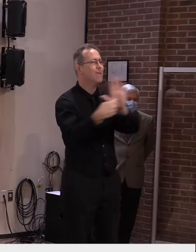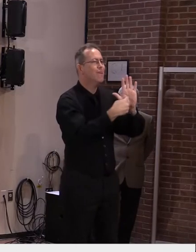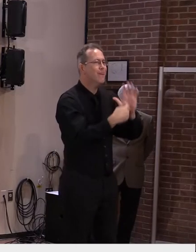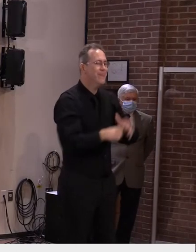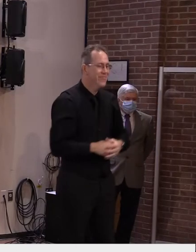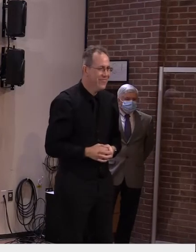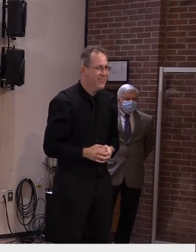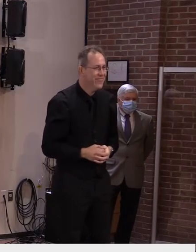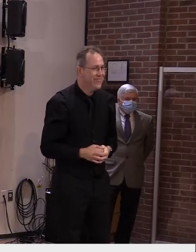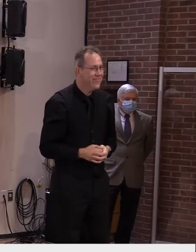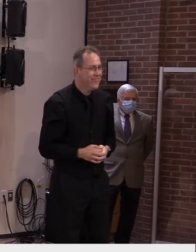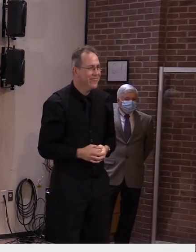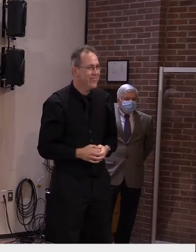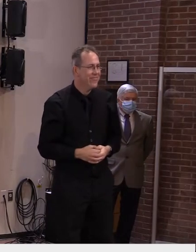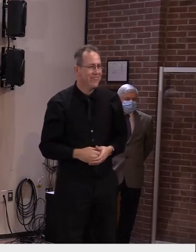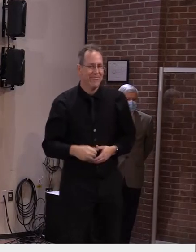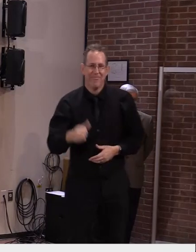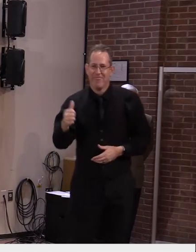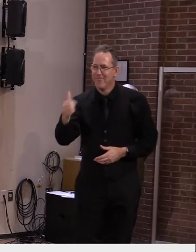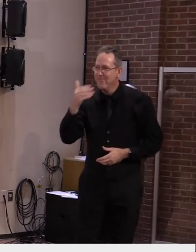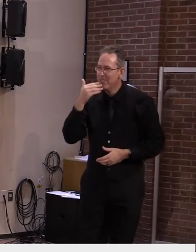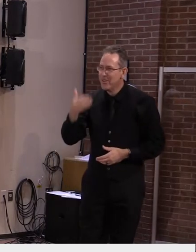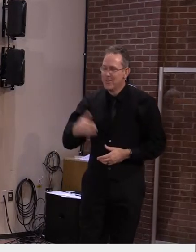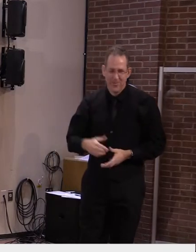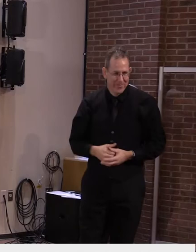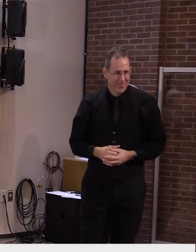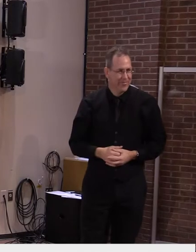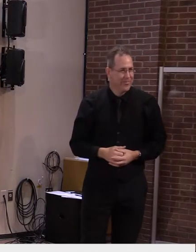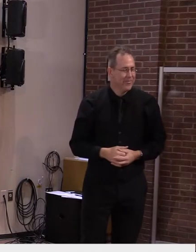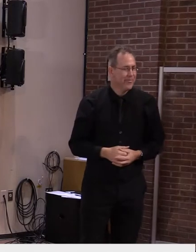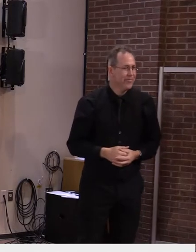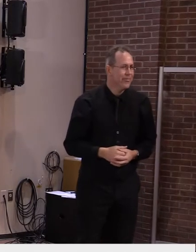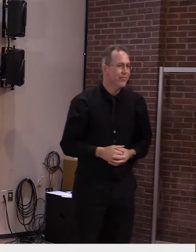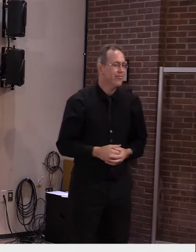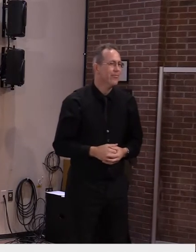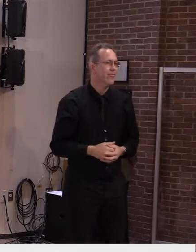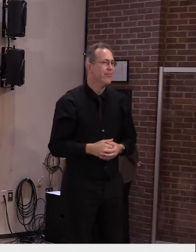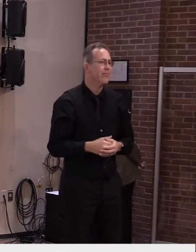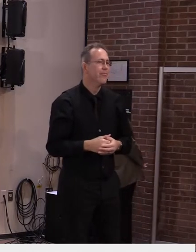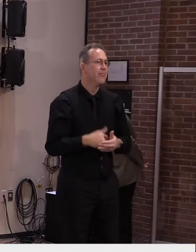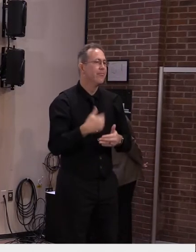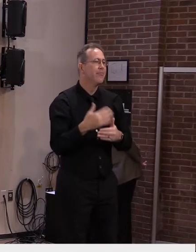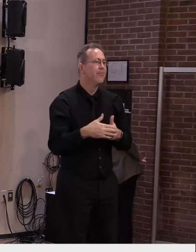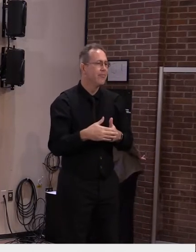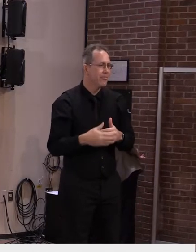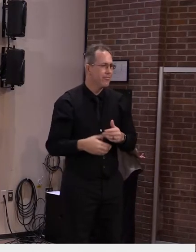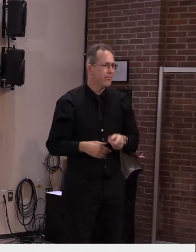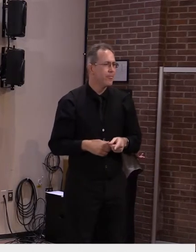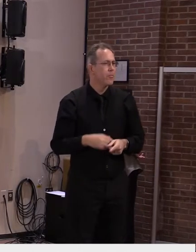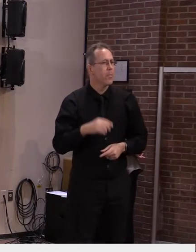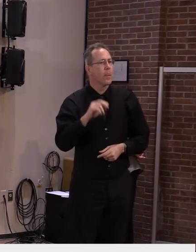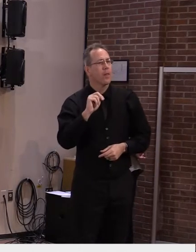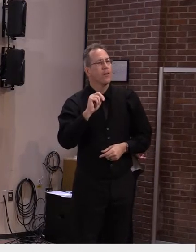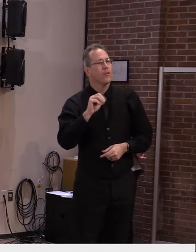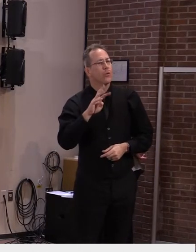Okay, no more questions for me. Thanks very much. Thank you. Chris Roy, Newport Daily Express.